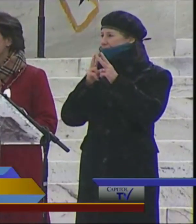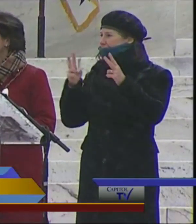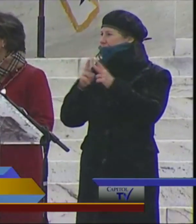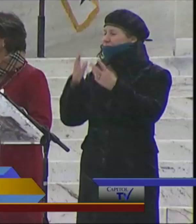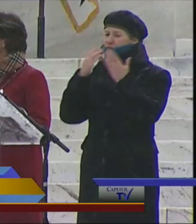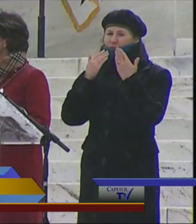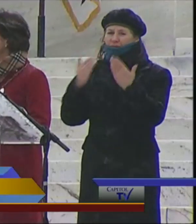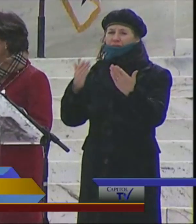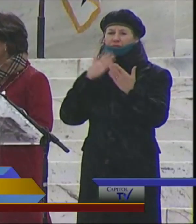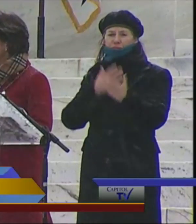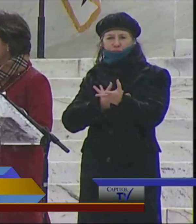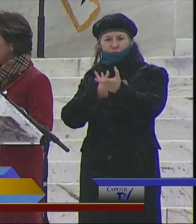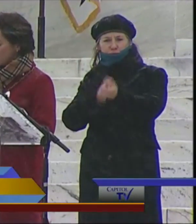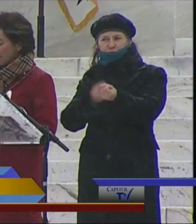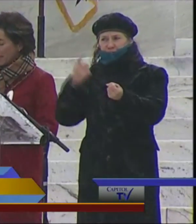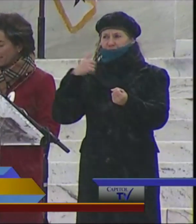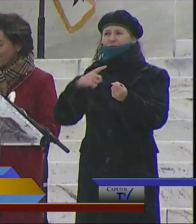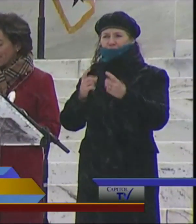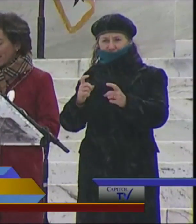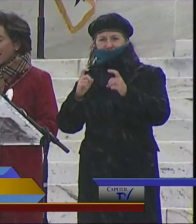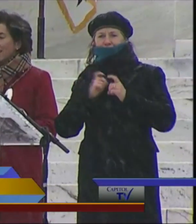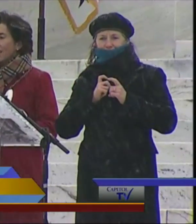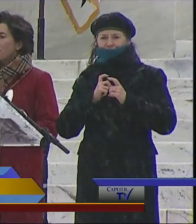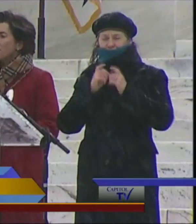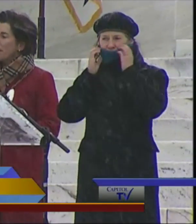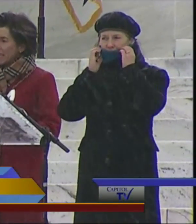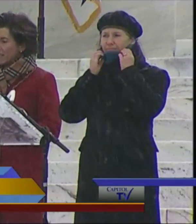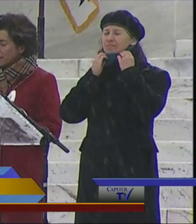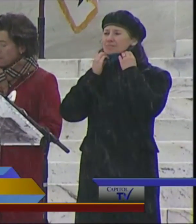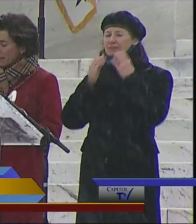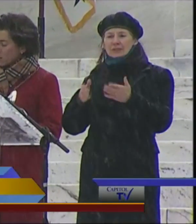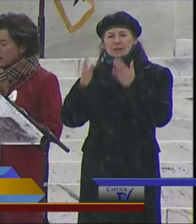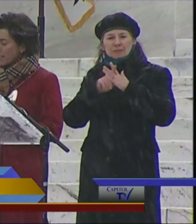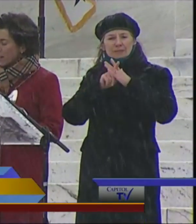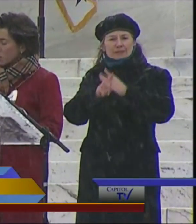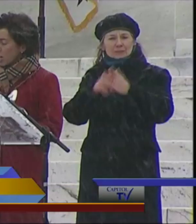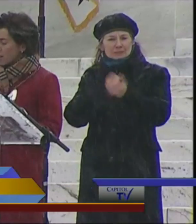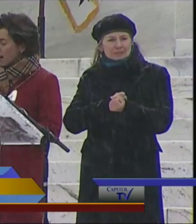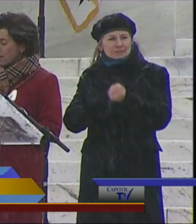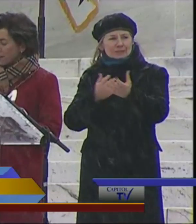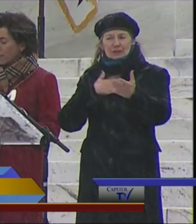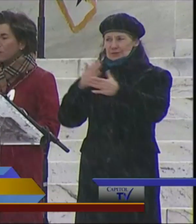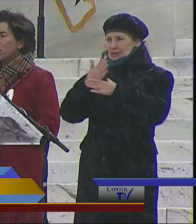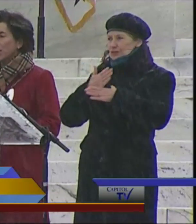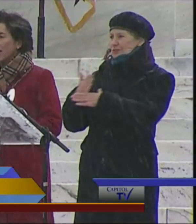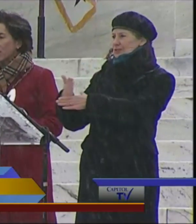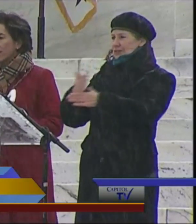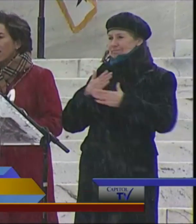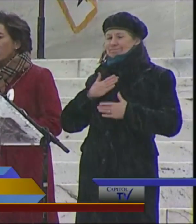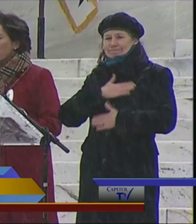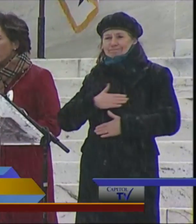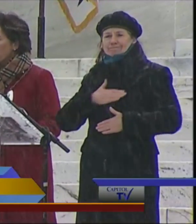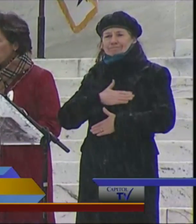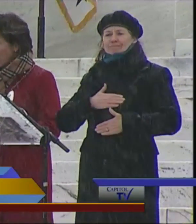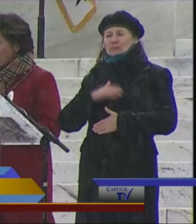for the trust that you've put in me. Let me begin by expressing our shared heartfelt appreciation